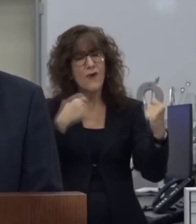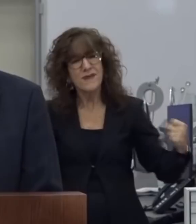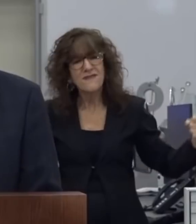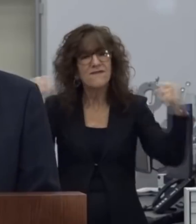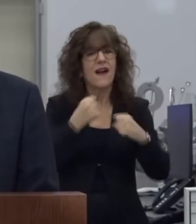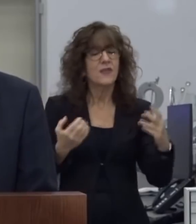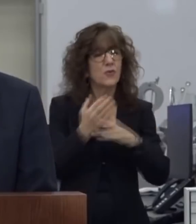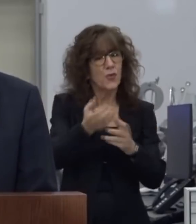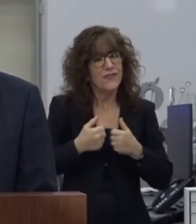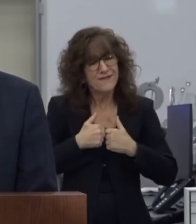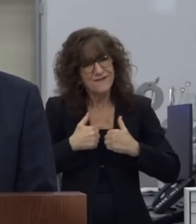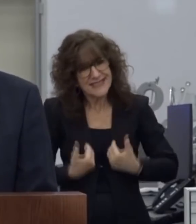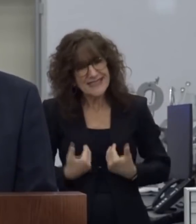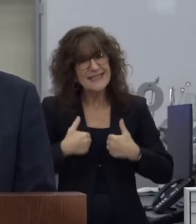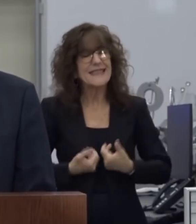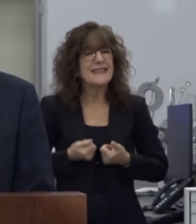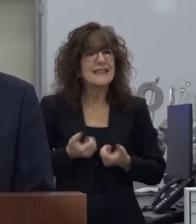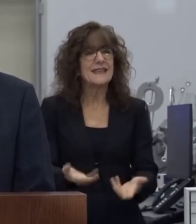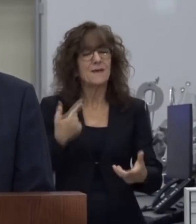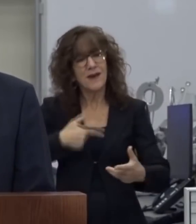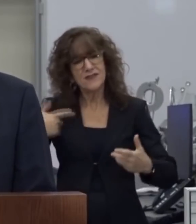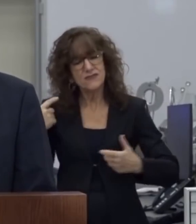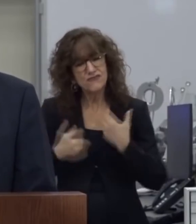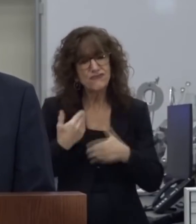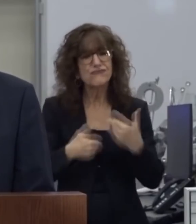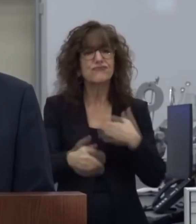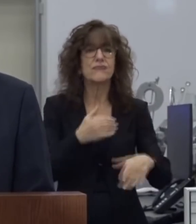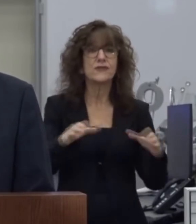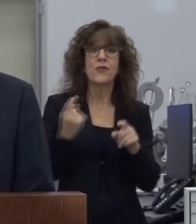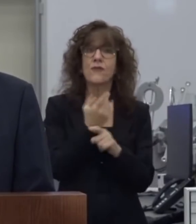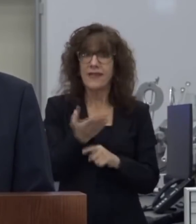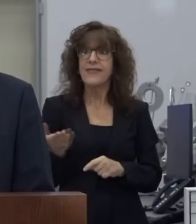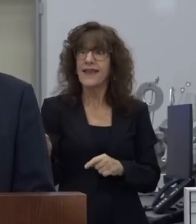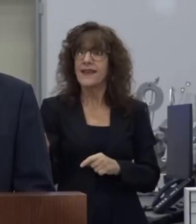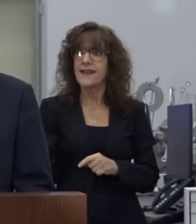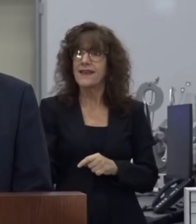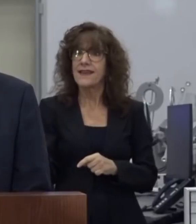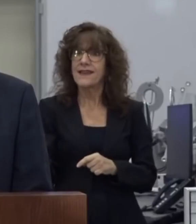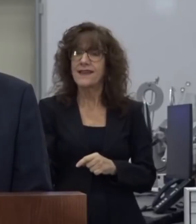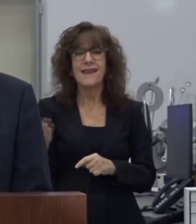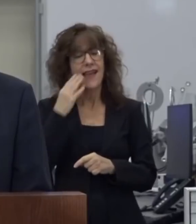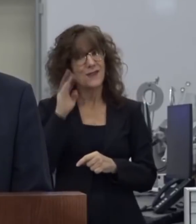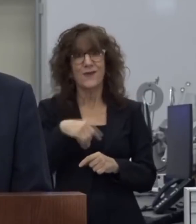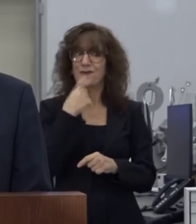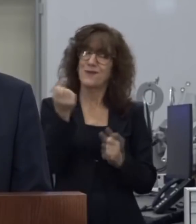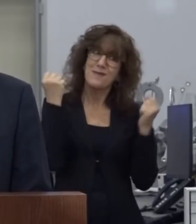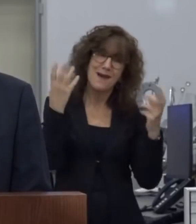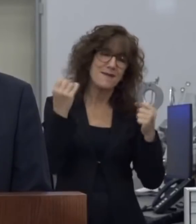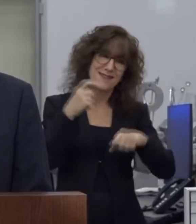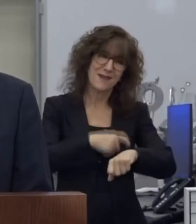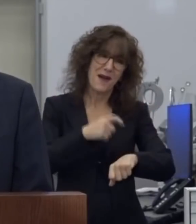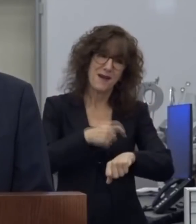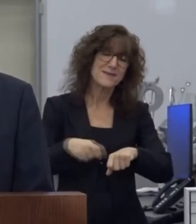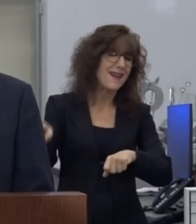this fatigue. We got to forge ahead and do the right thing. And we know we've told you that a million times. And